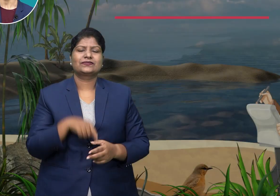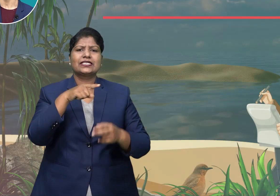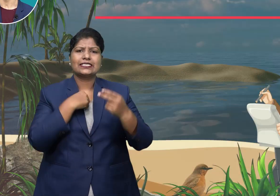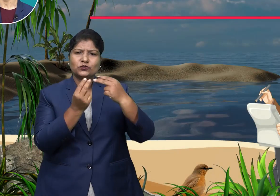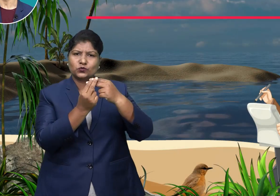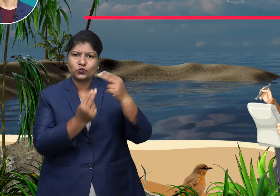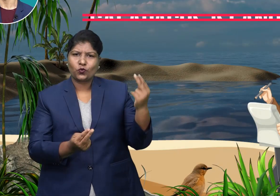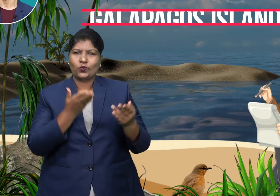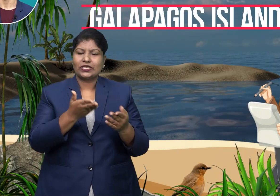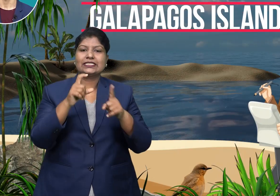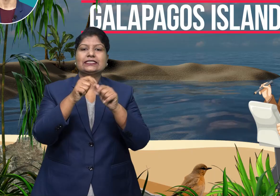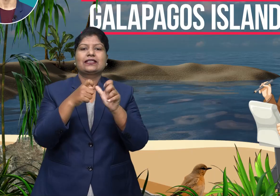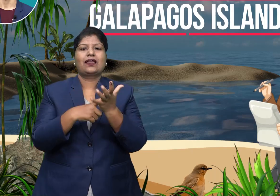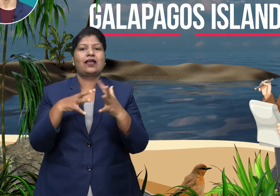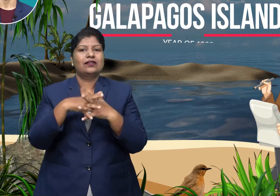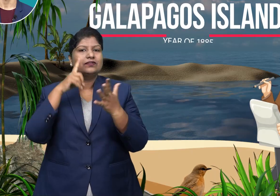Story of Darwin's finches.